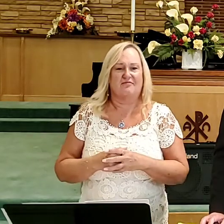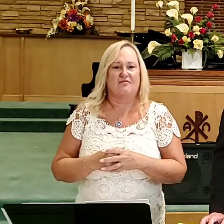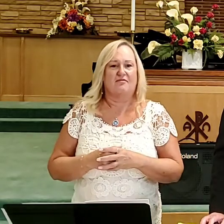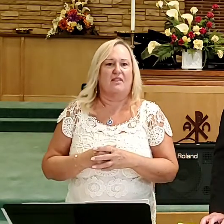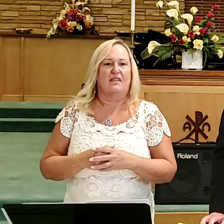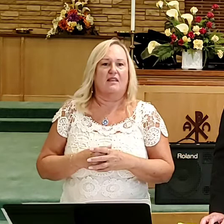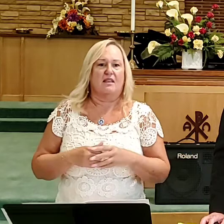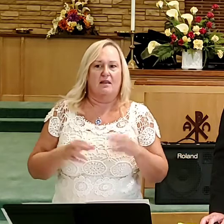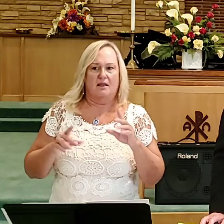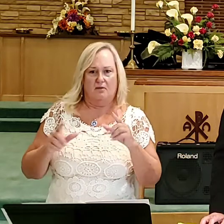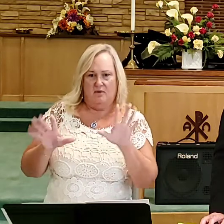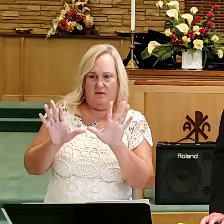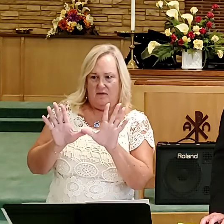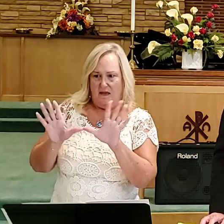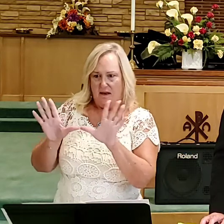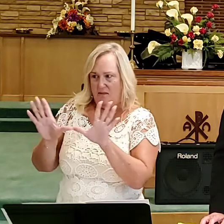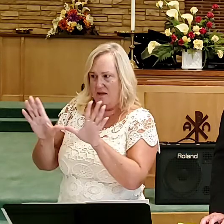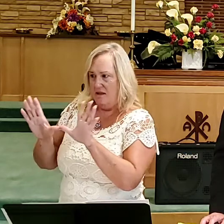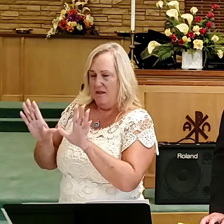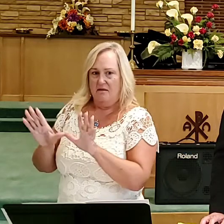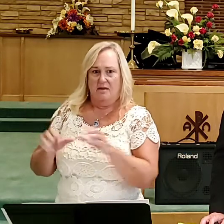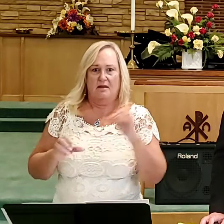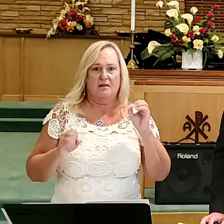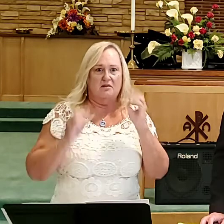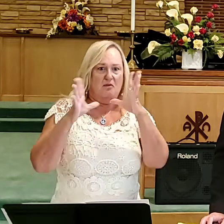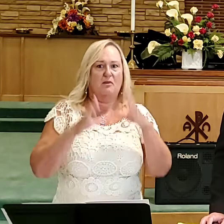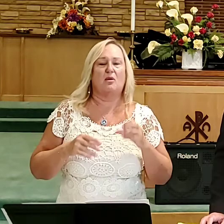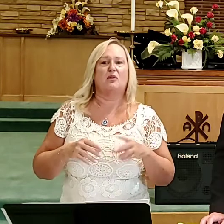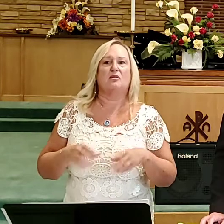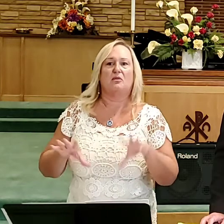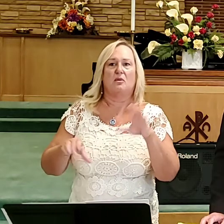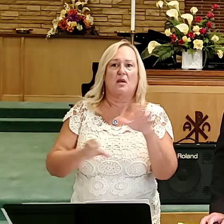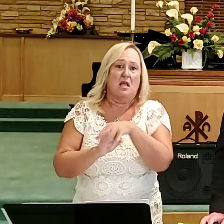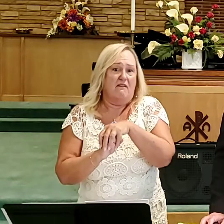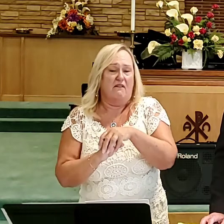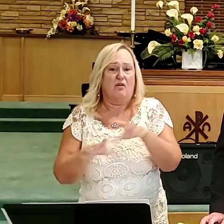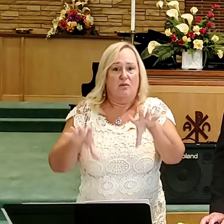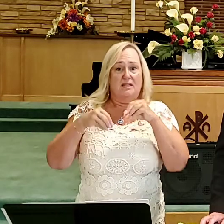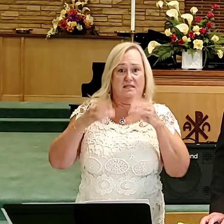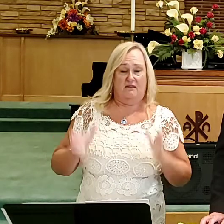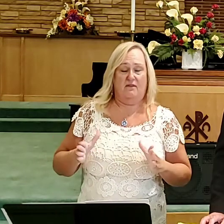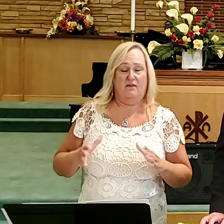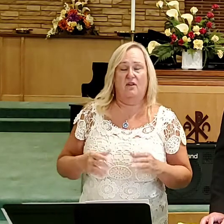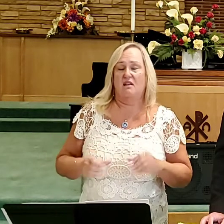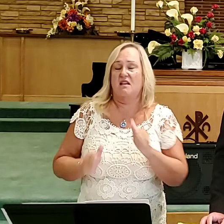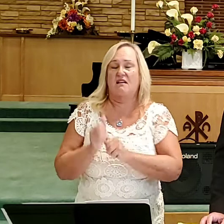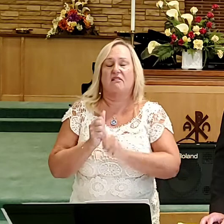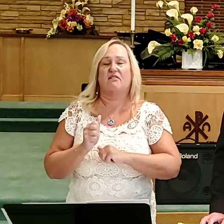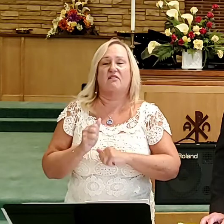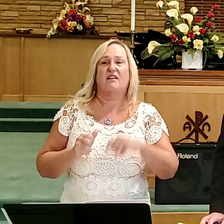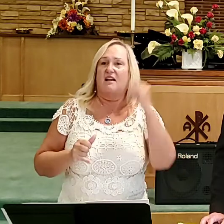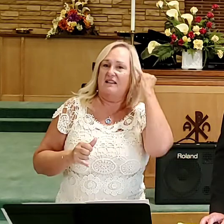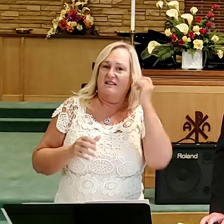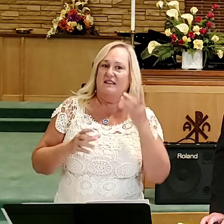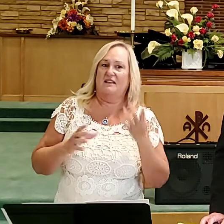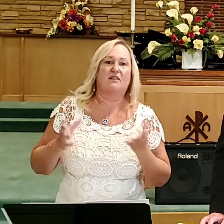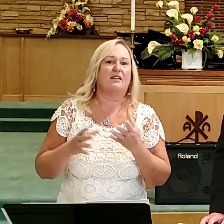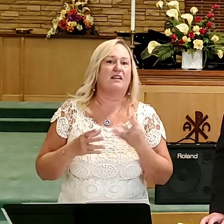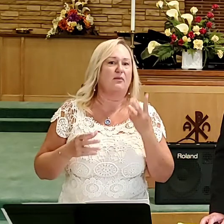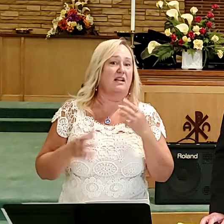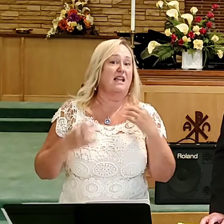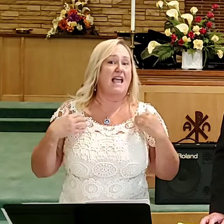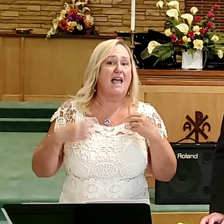He was lined up in the Super Bowl to cover a receiver. And every indication from all the training